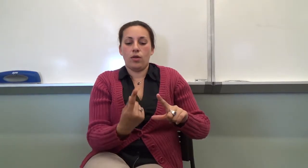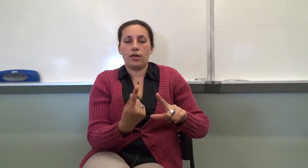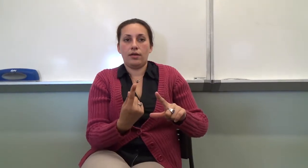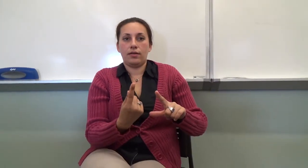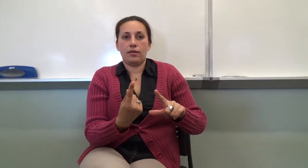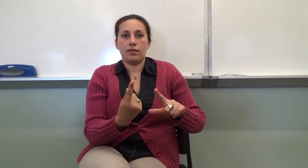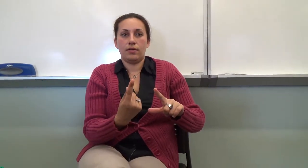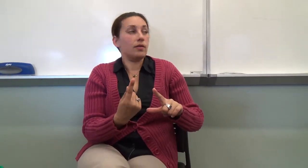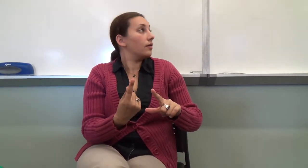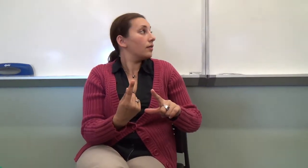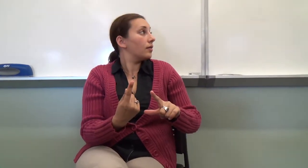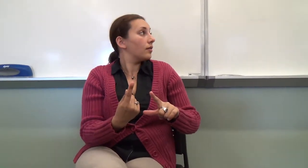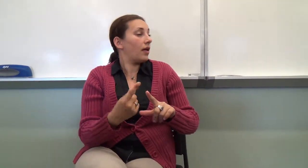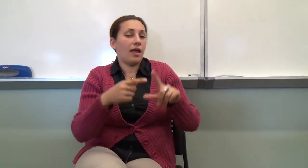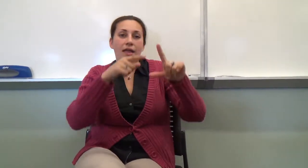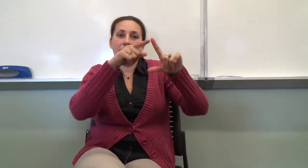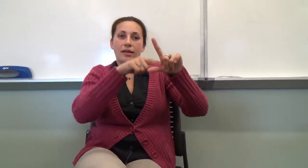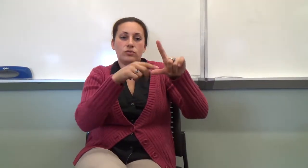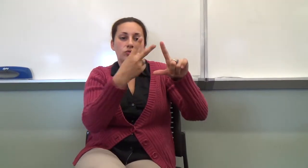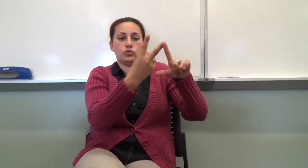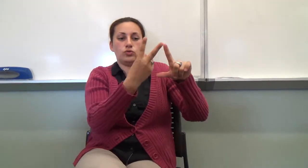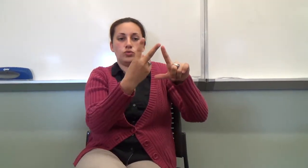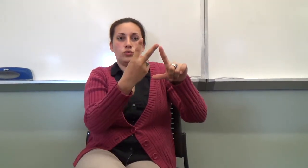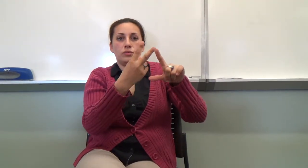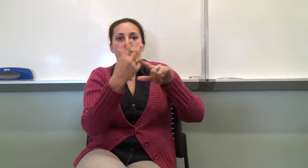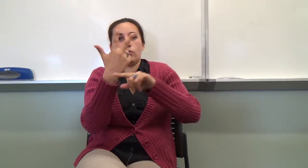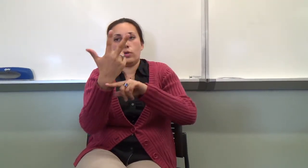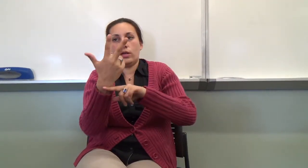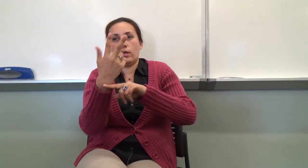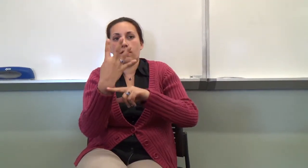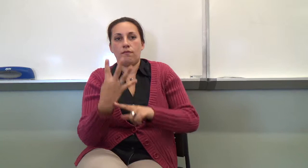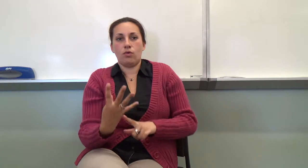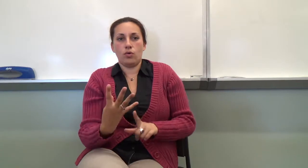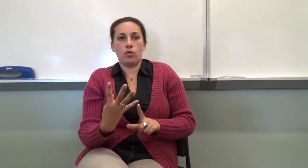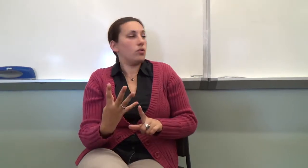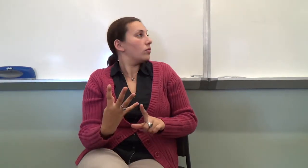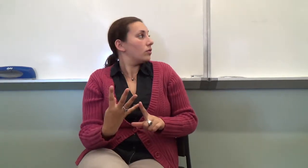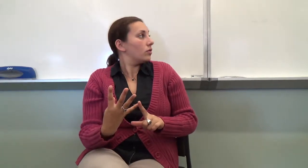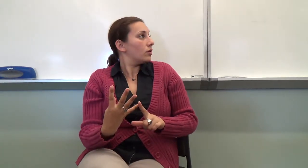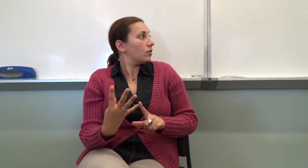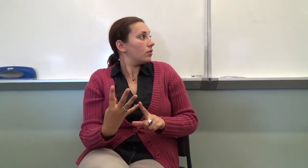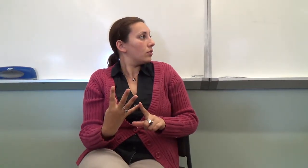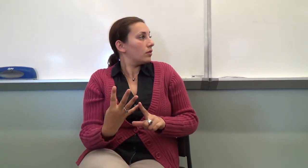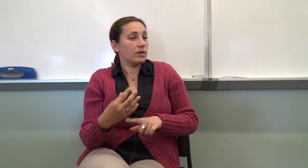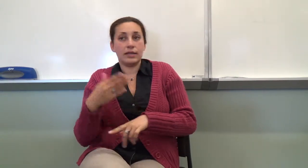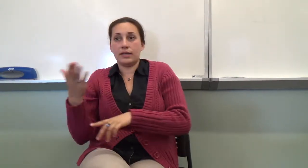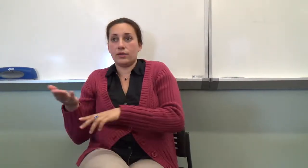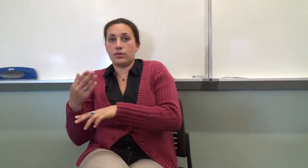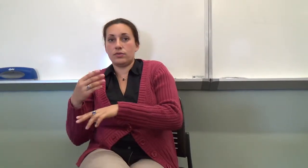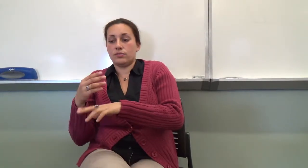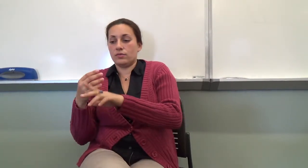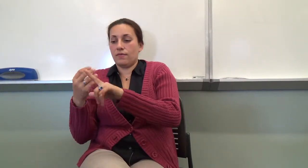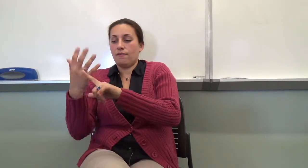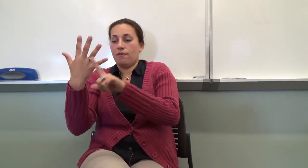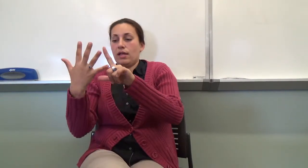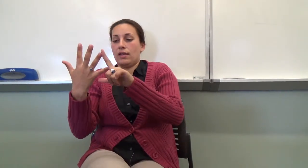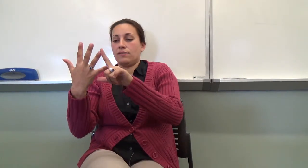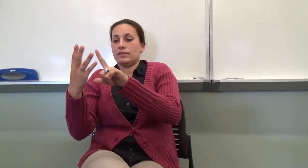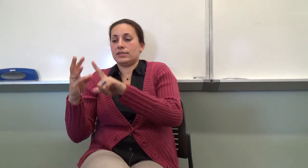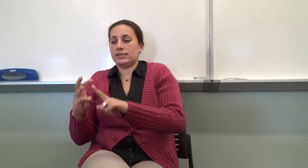angle 2, 3, 4. Up here, second intersection, 5, 6, 7, and